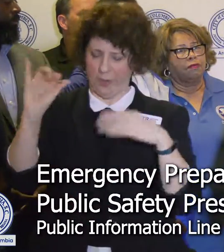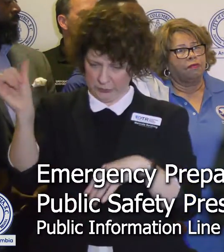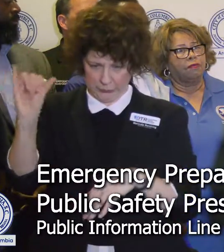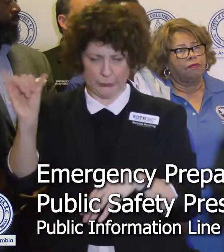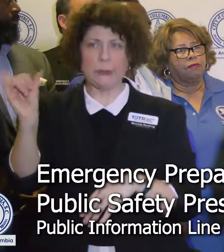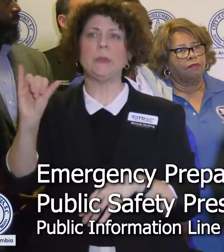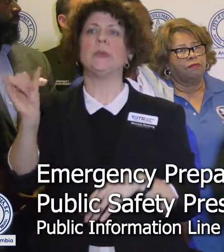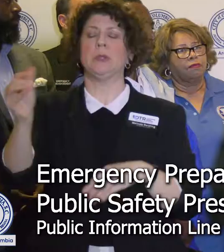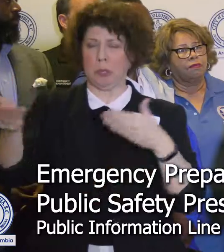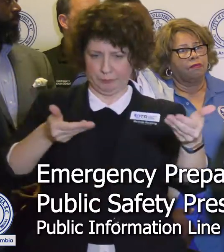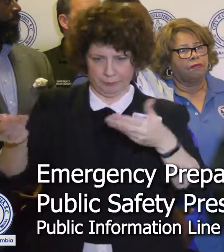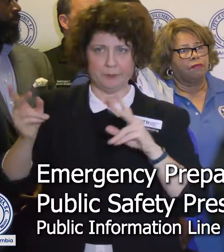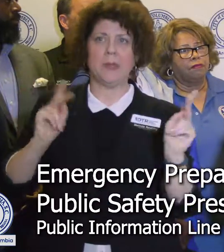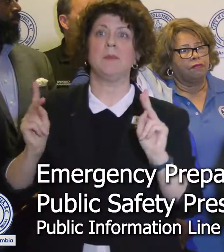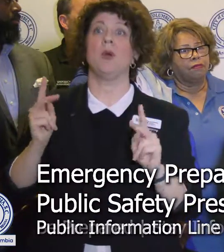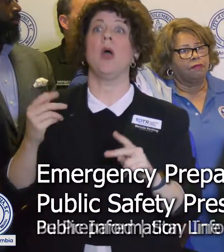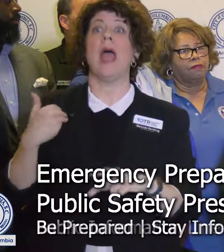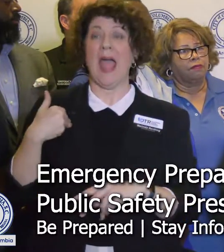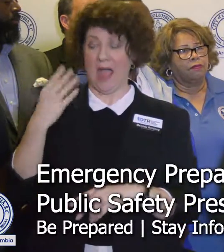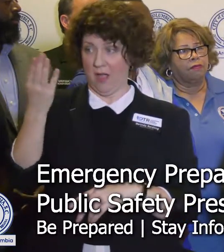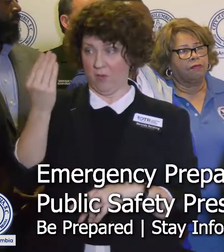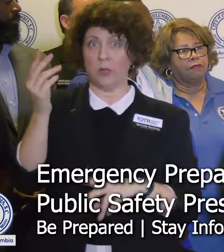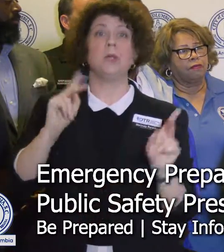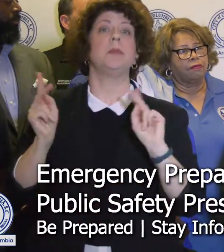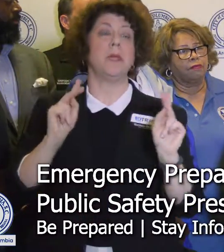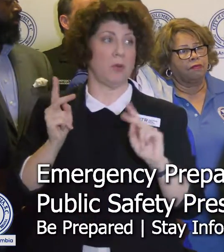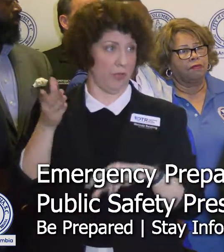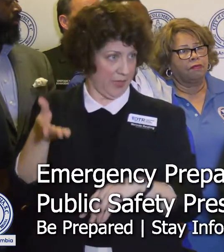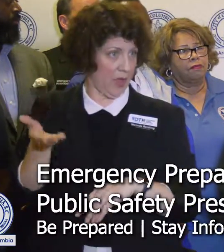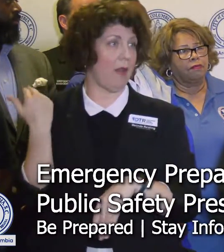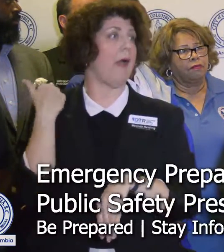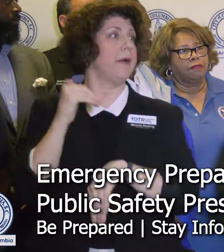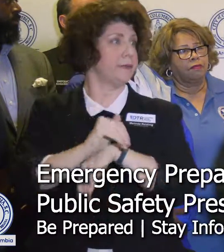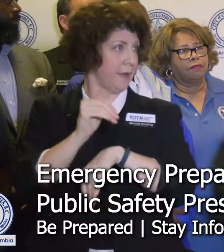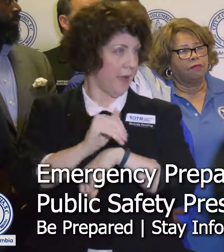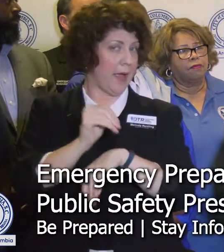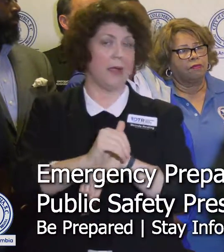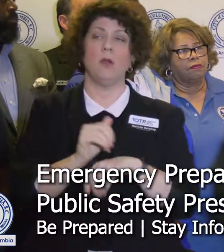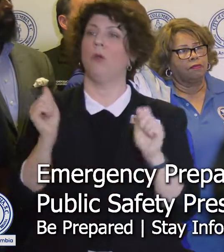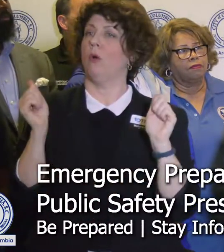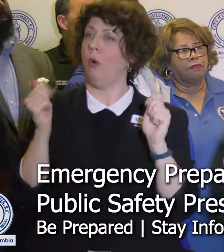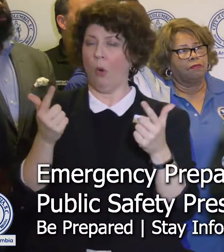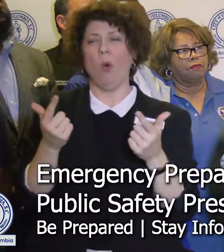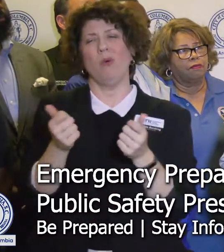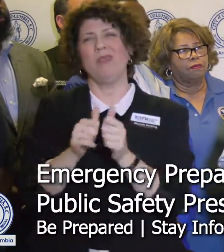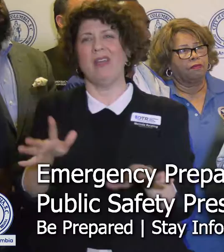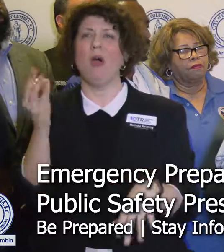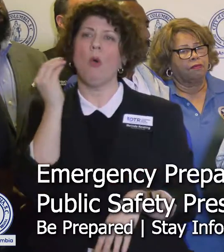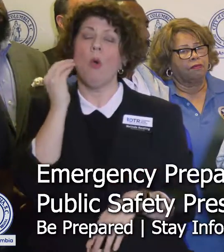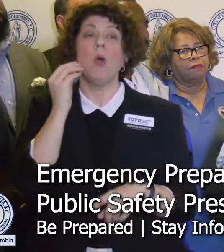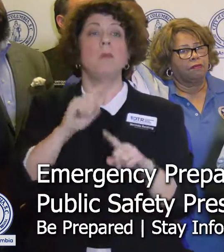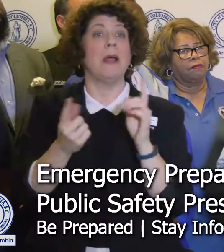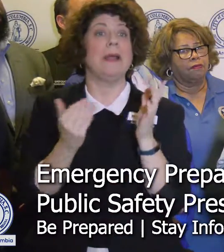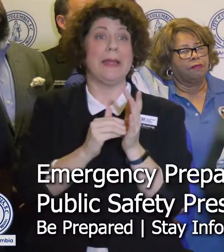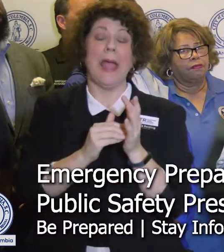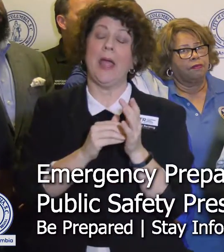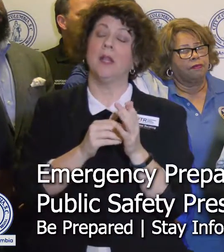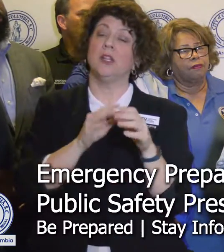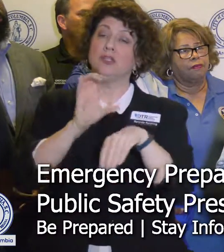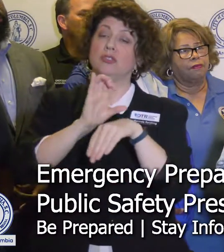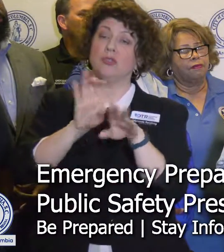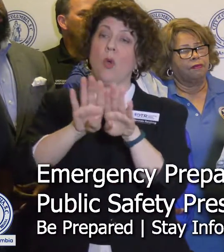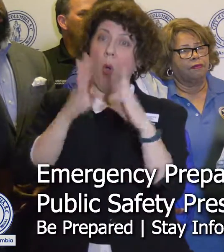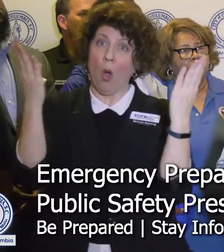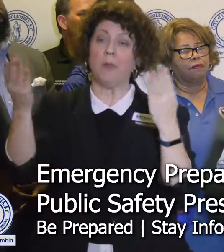doors to take people in. They had 14 people there as well last night who all were homeless. But again, they've opened their doors to